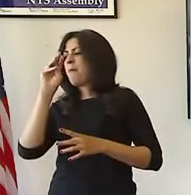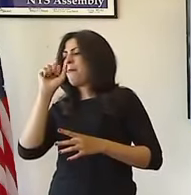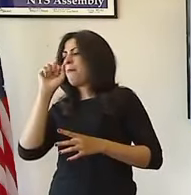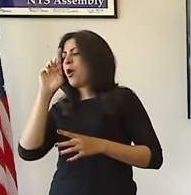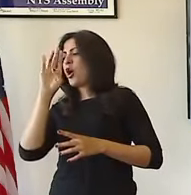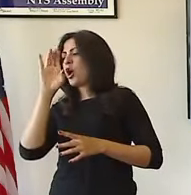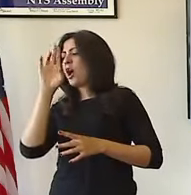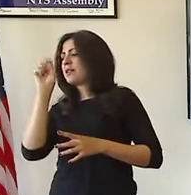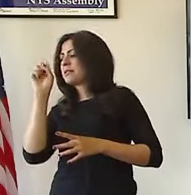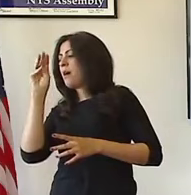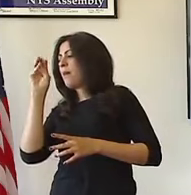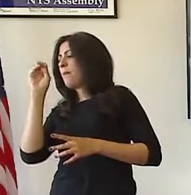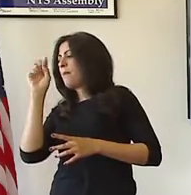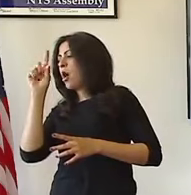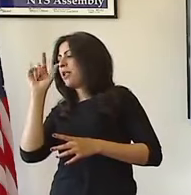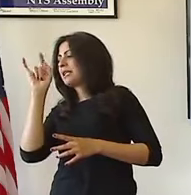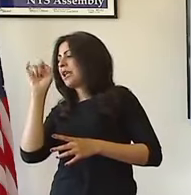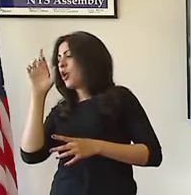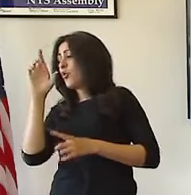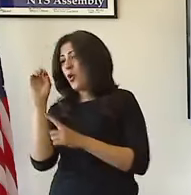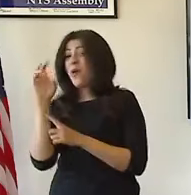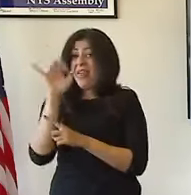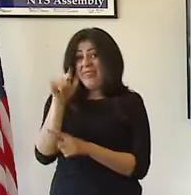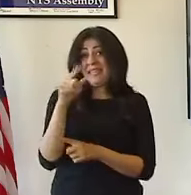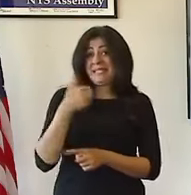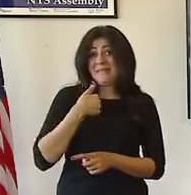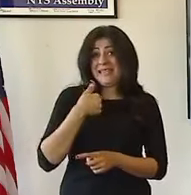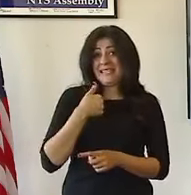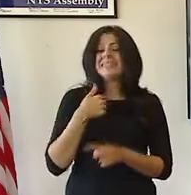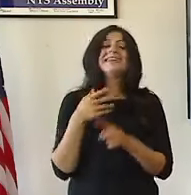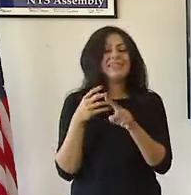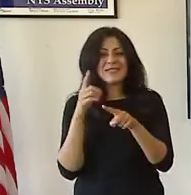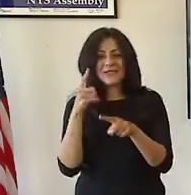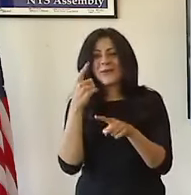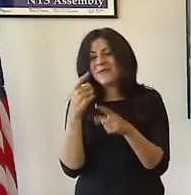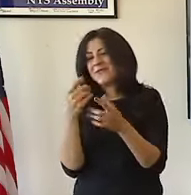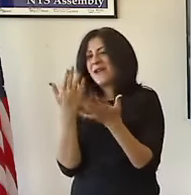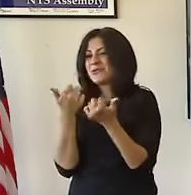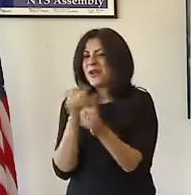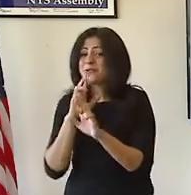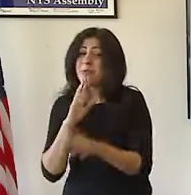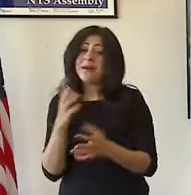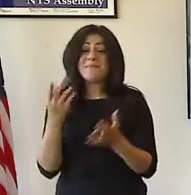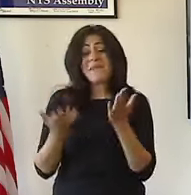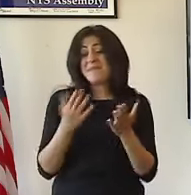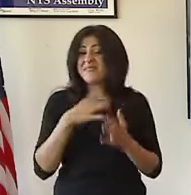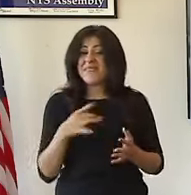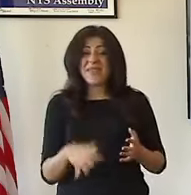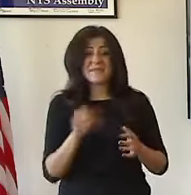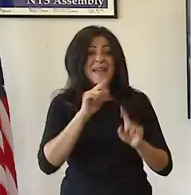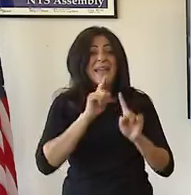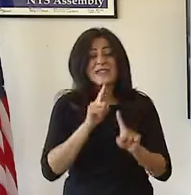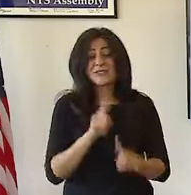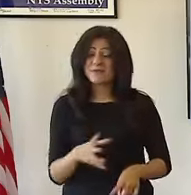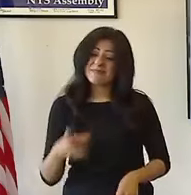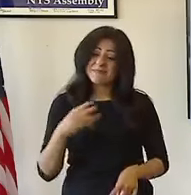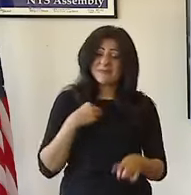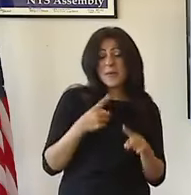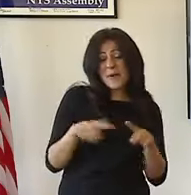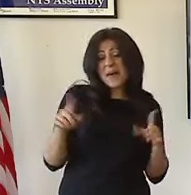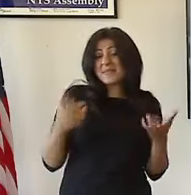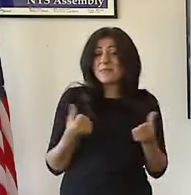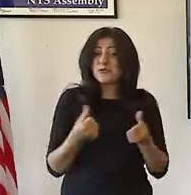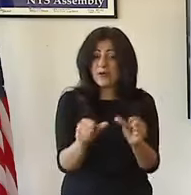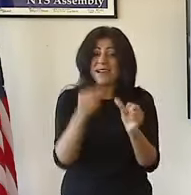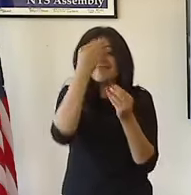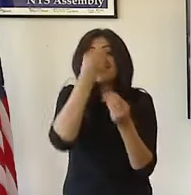I understand that some of you feel that my answers are really good, and some don't think they're good at all, and I'll accept all of that, but our goal is to try to